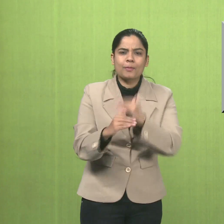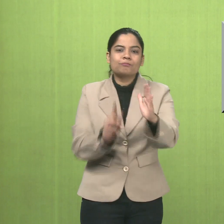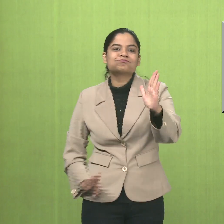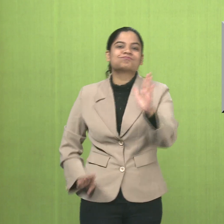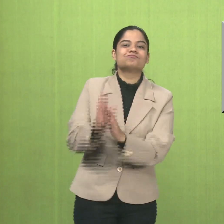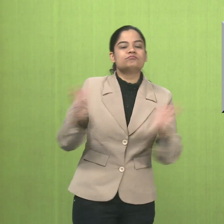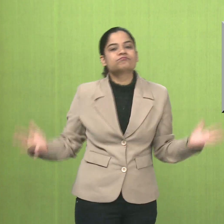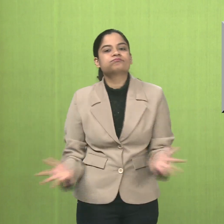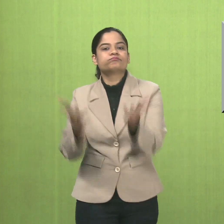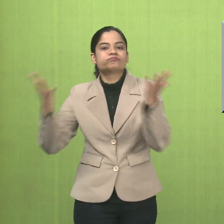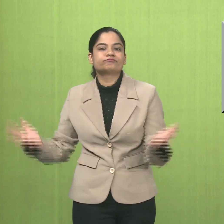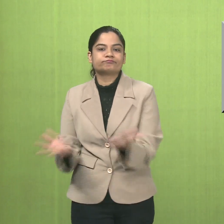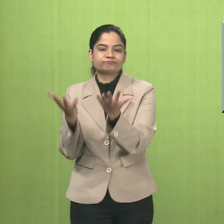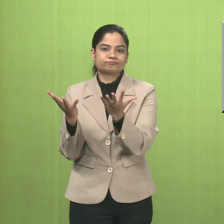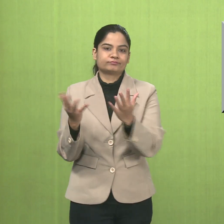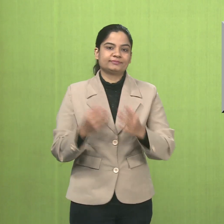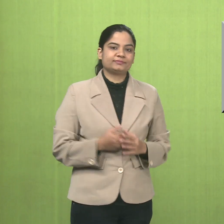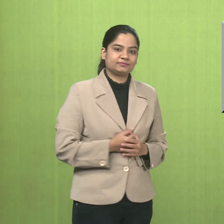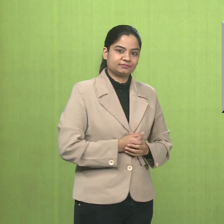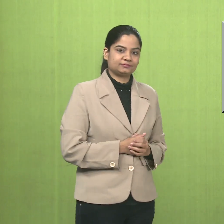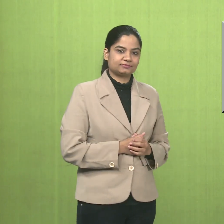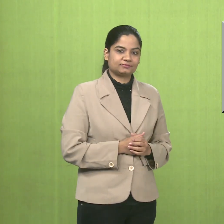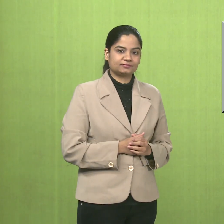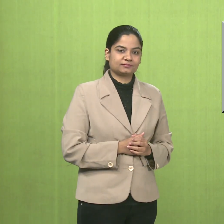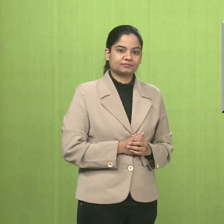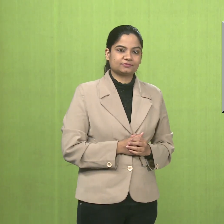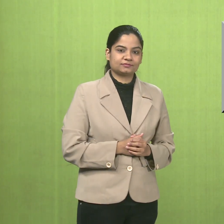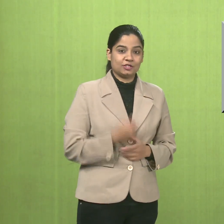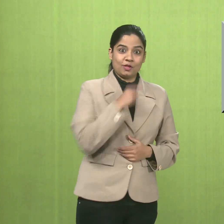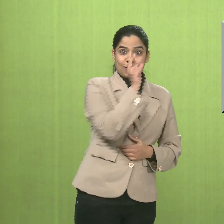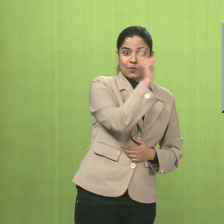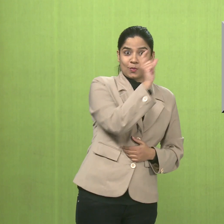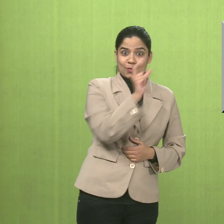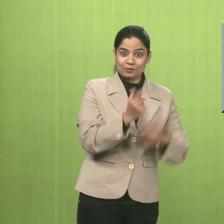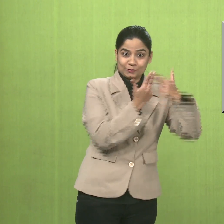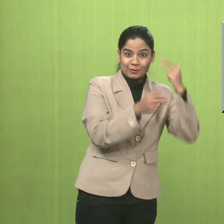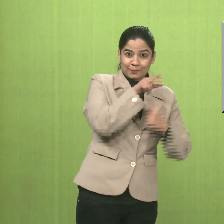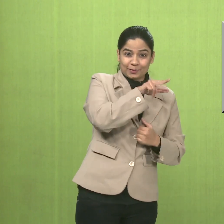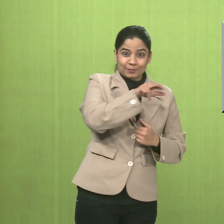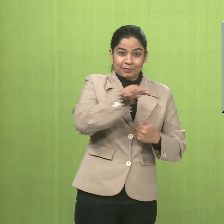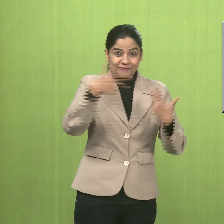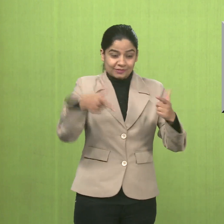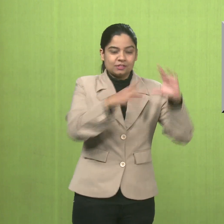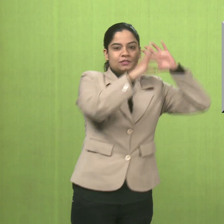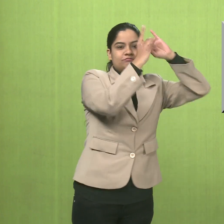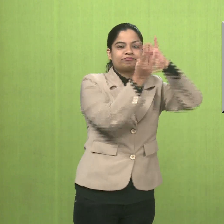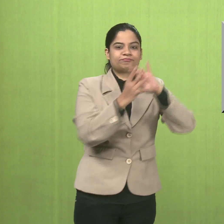their children, so they encourage their children for better growth. Now that you have learned the words,